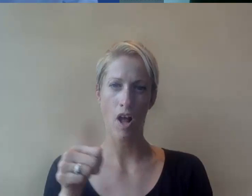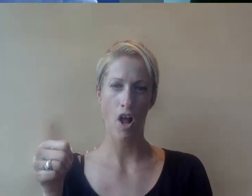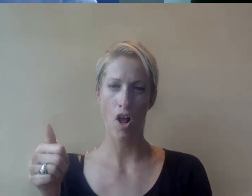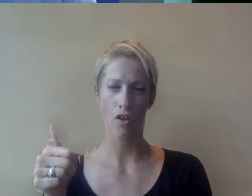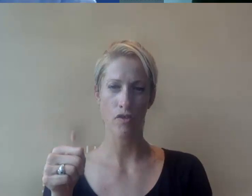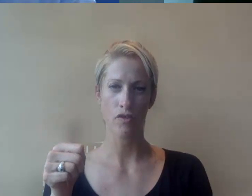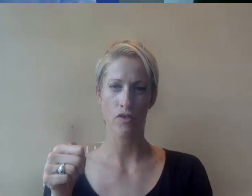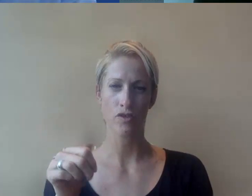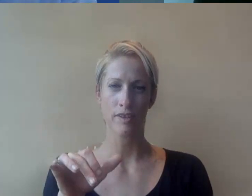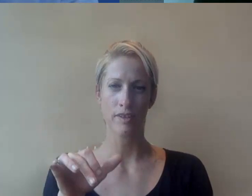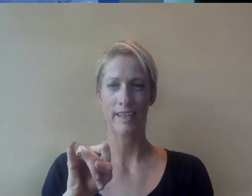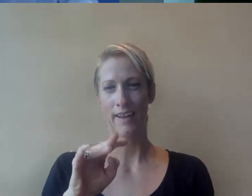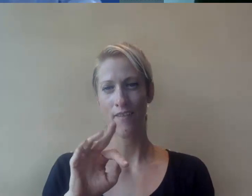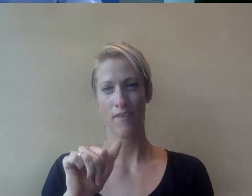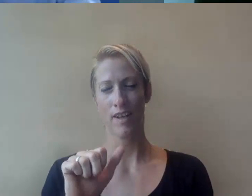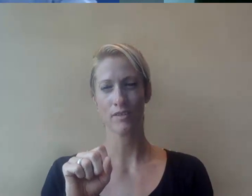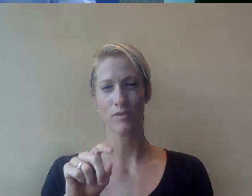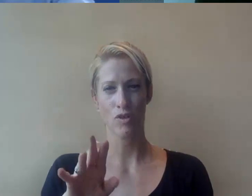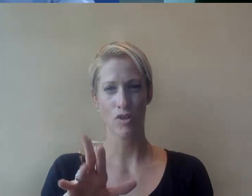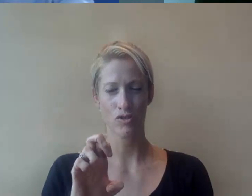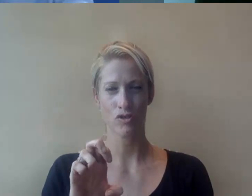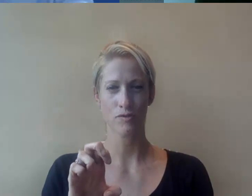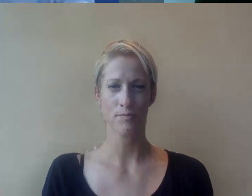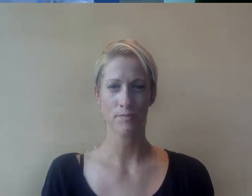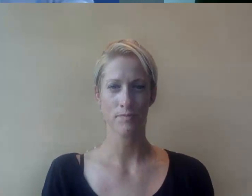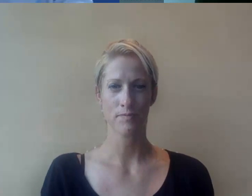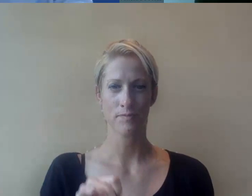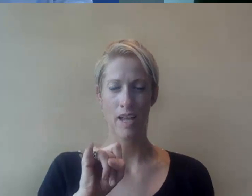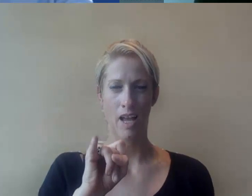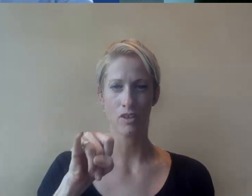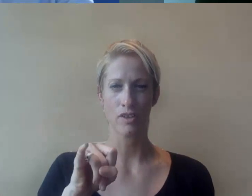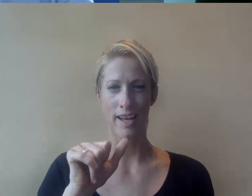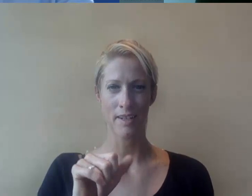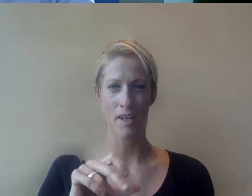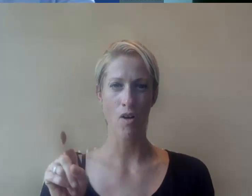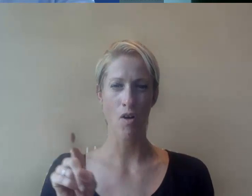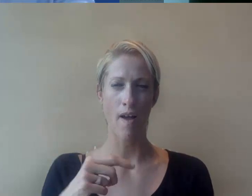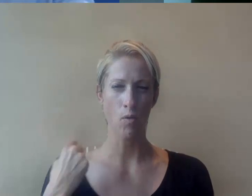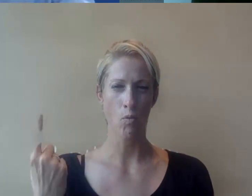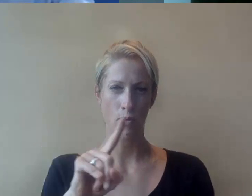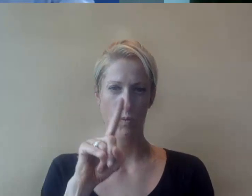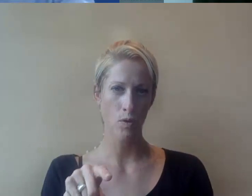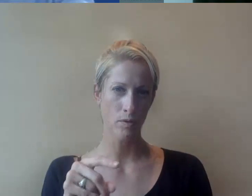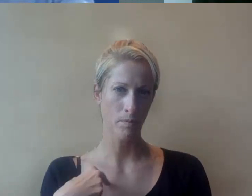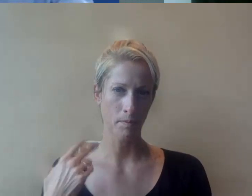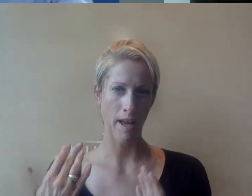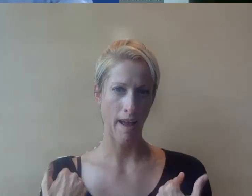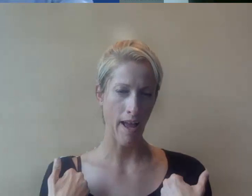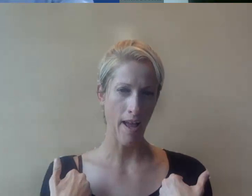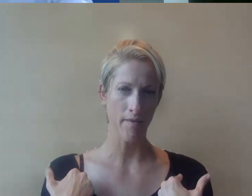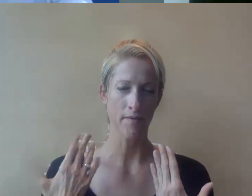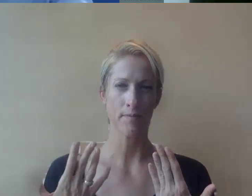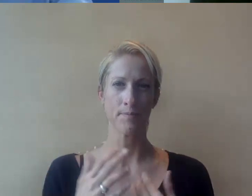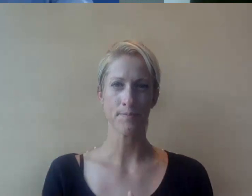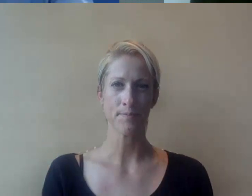that's also being funded through IIJA and similar. There is one question. We have a moment to address it